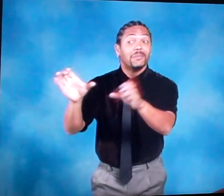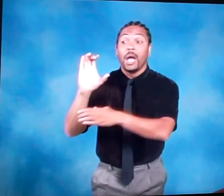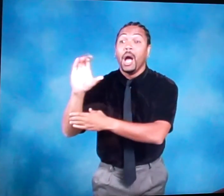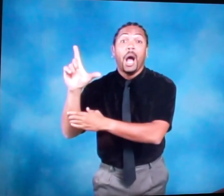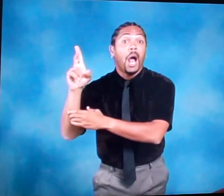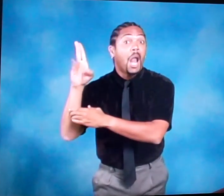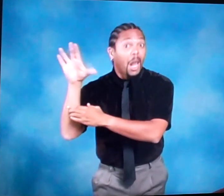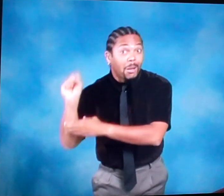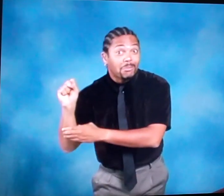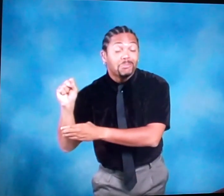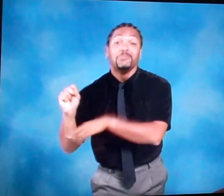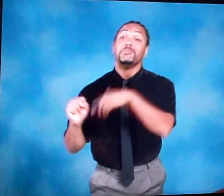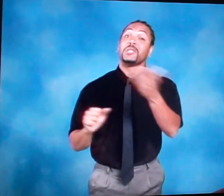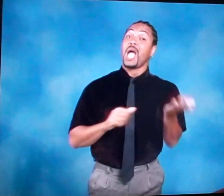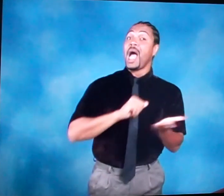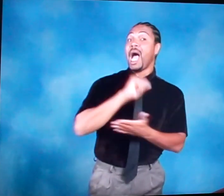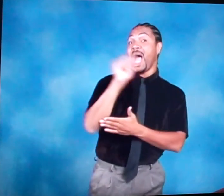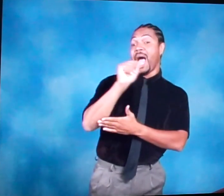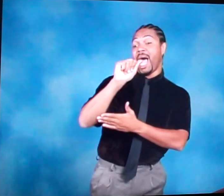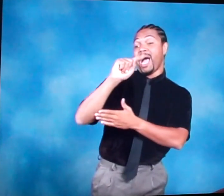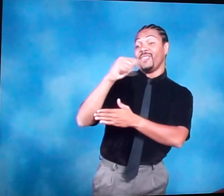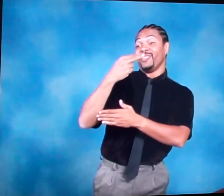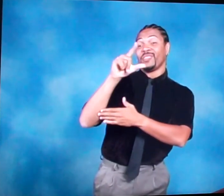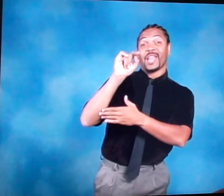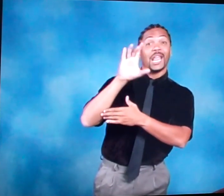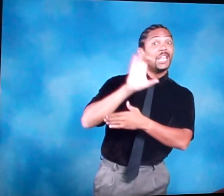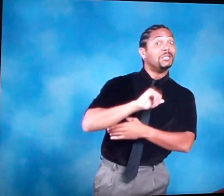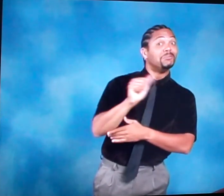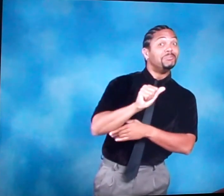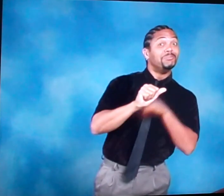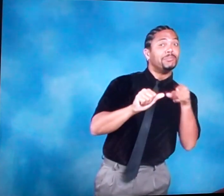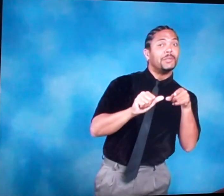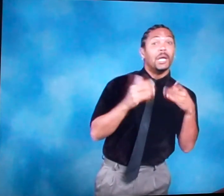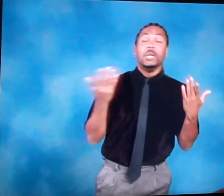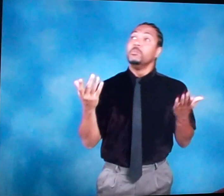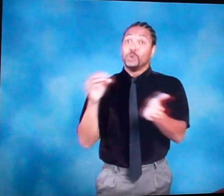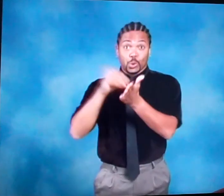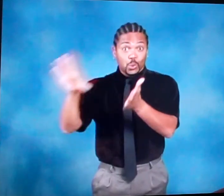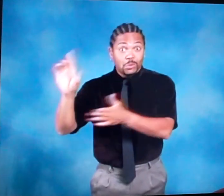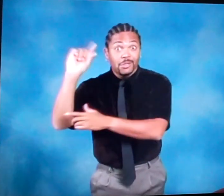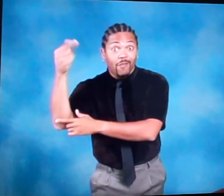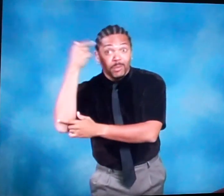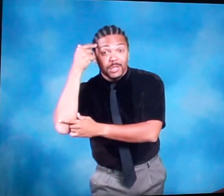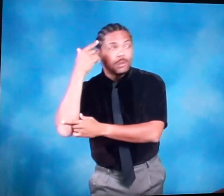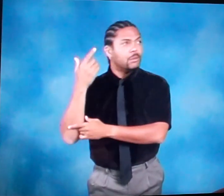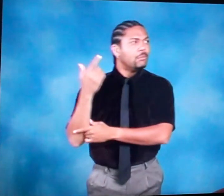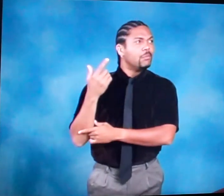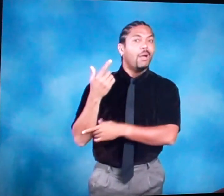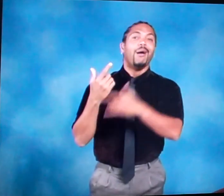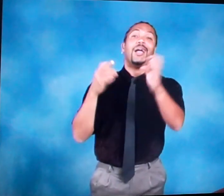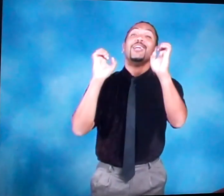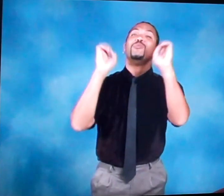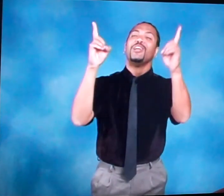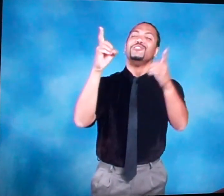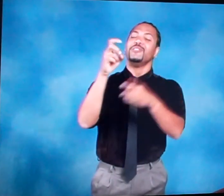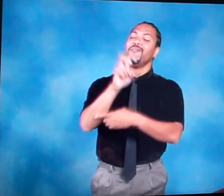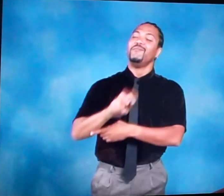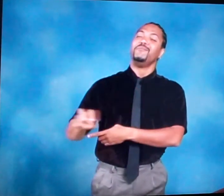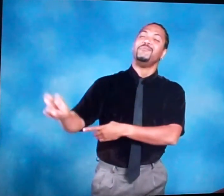will join the different activities in the visitor centers, and you get to see all that they do,